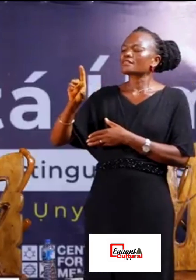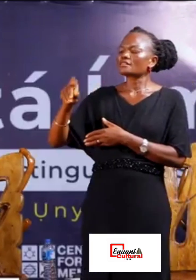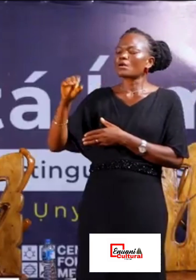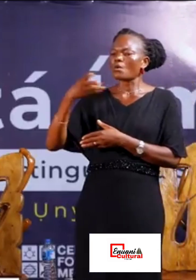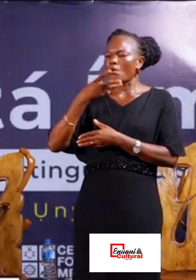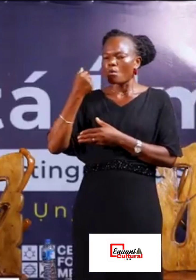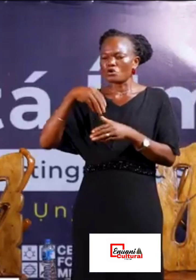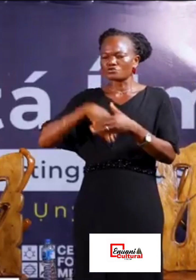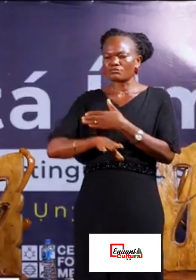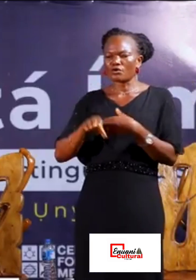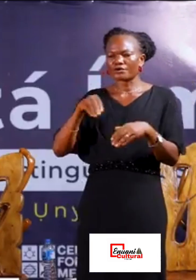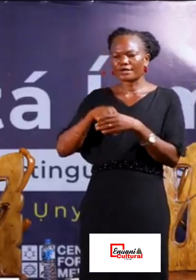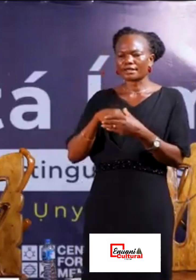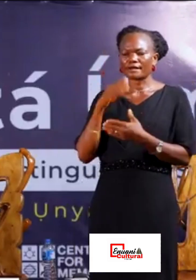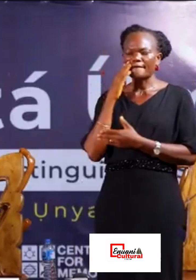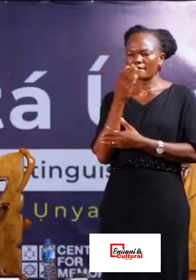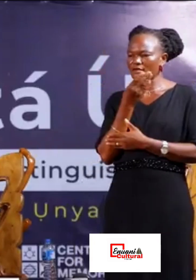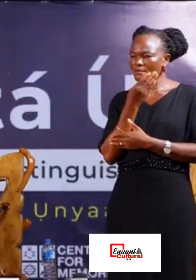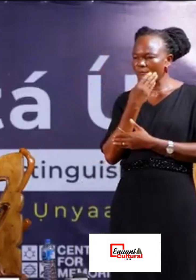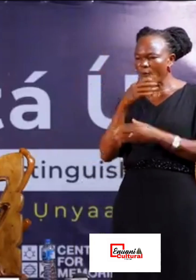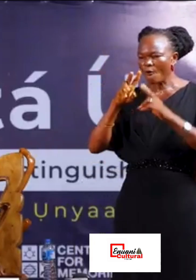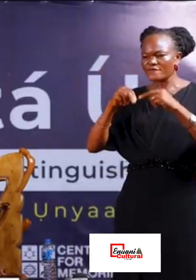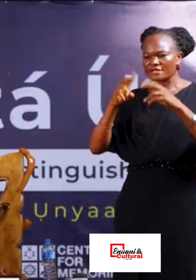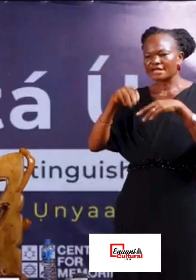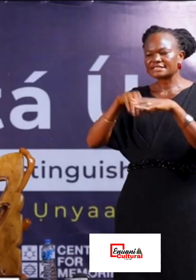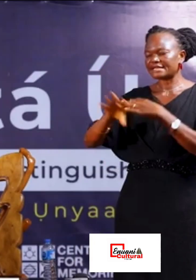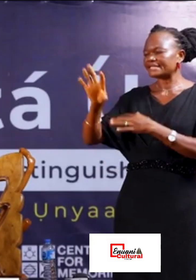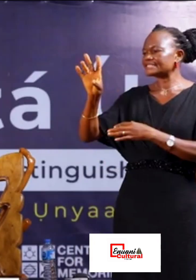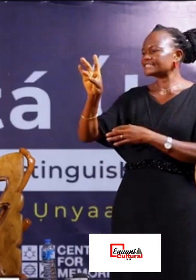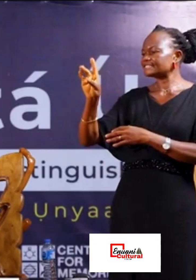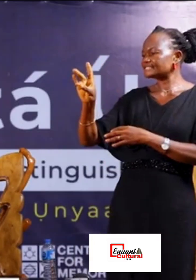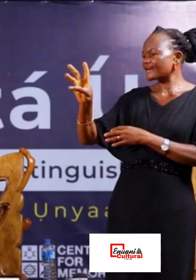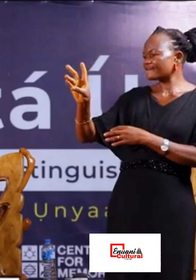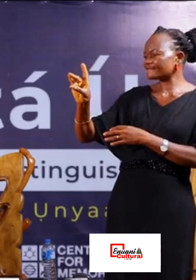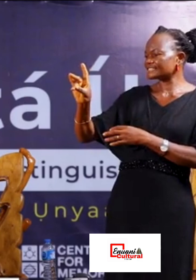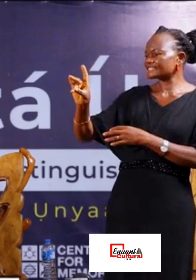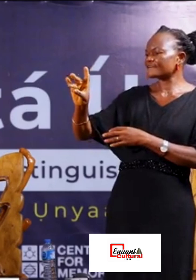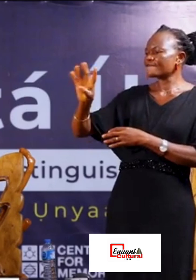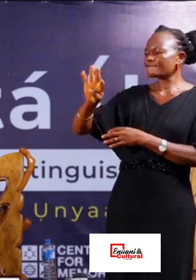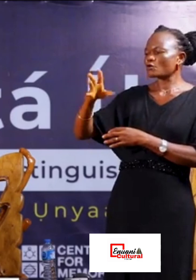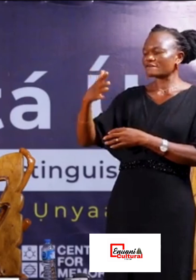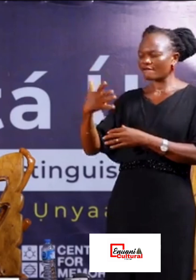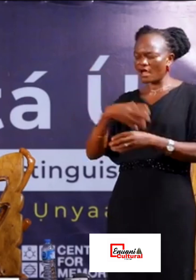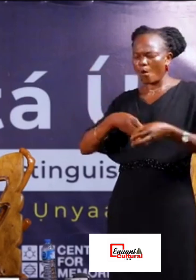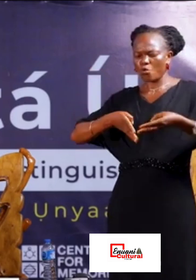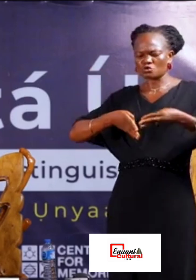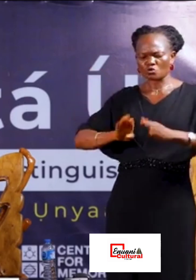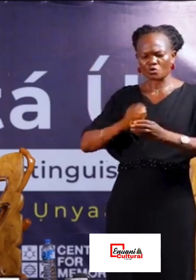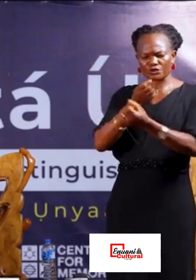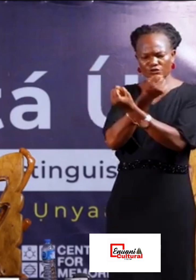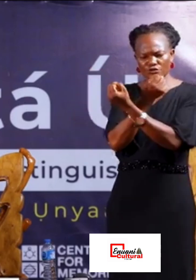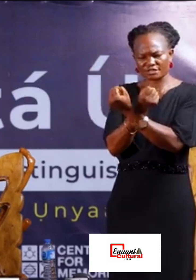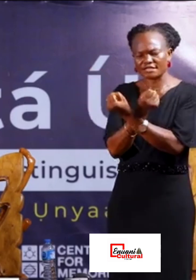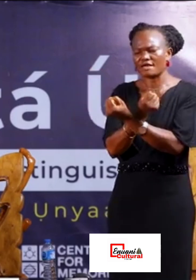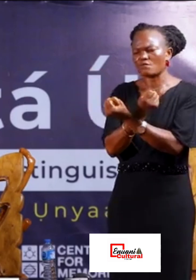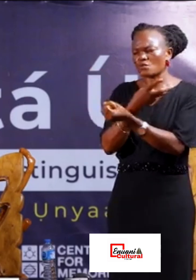was born in an Igbo village in 1745 and was sold into slavery when he was 11 years.